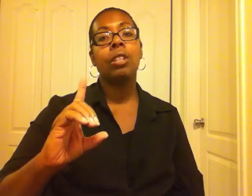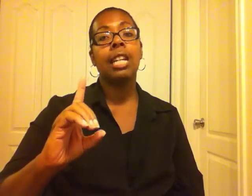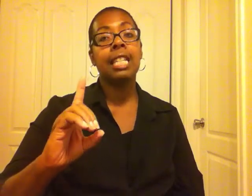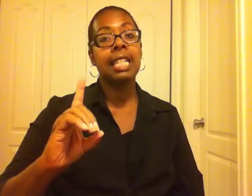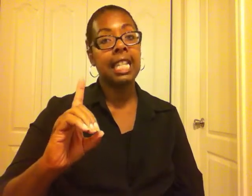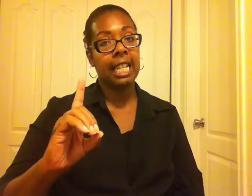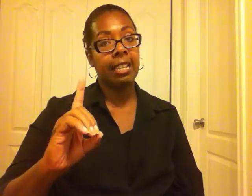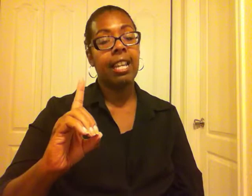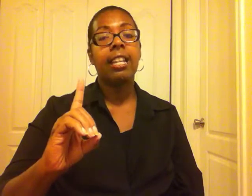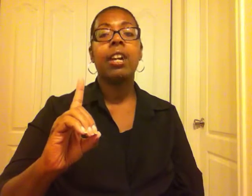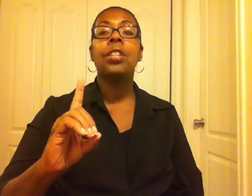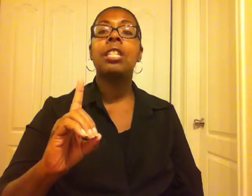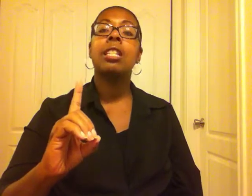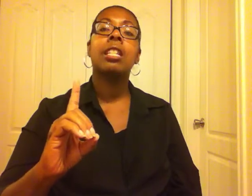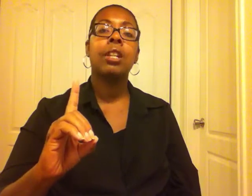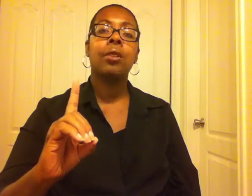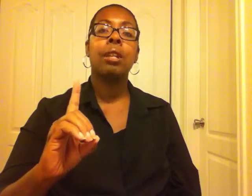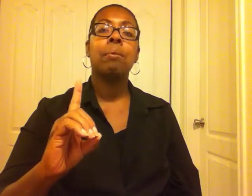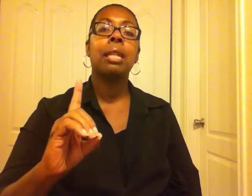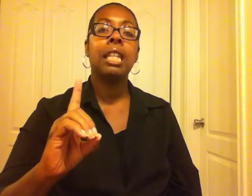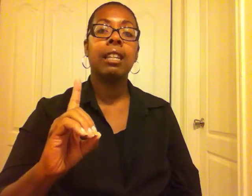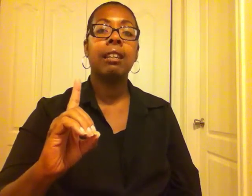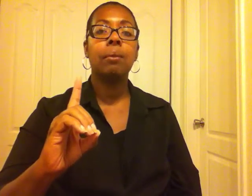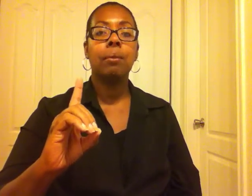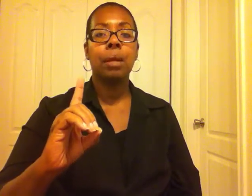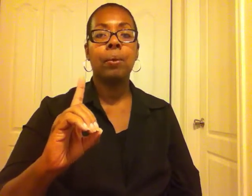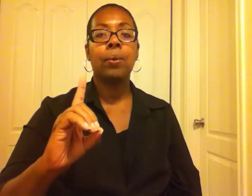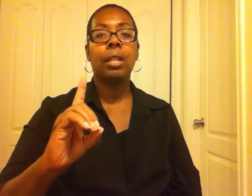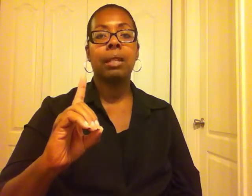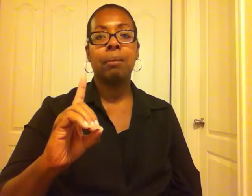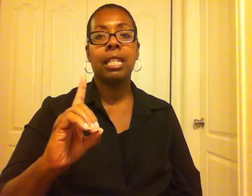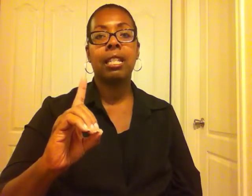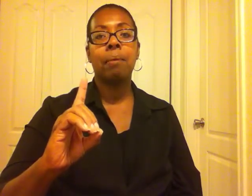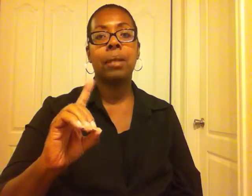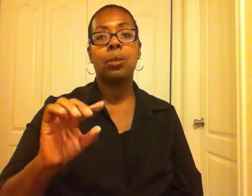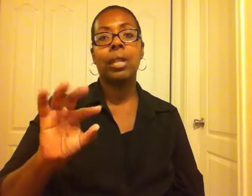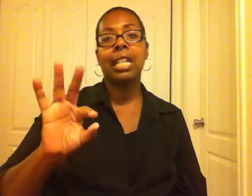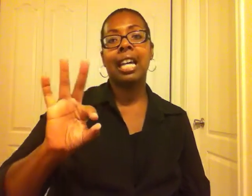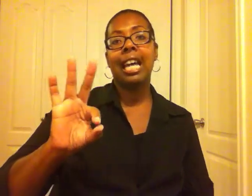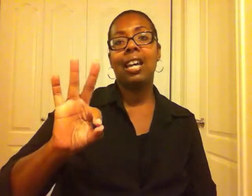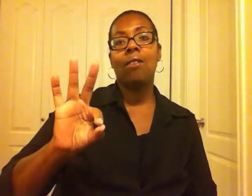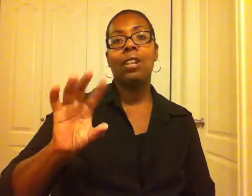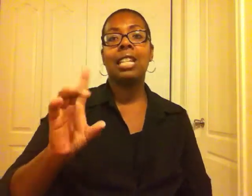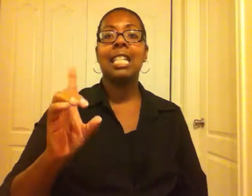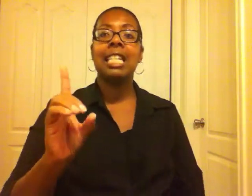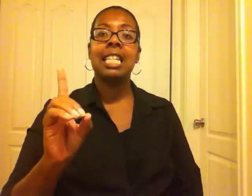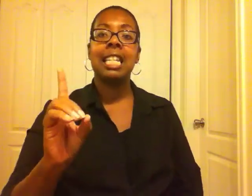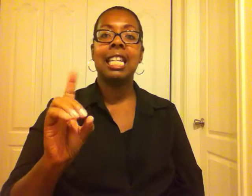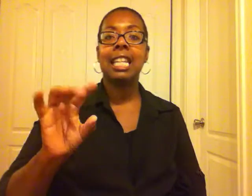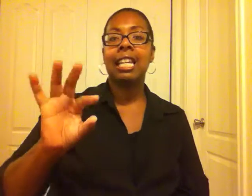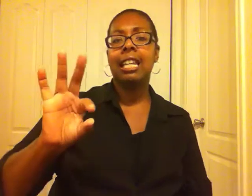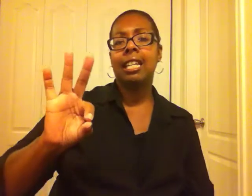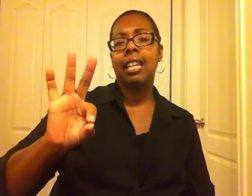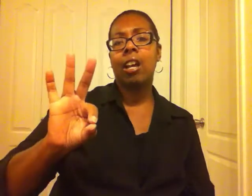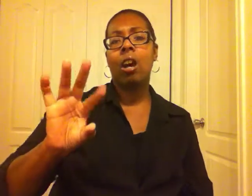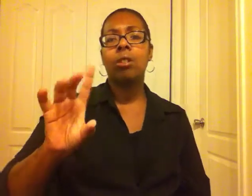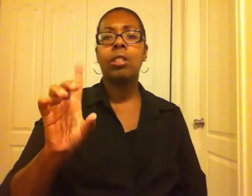a D. Now this is a letter that many people get mixed up between a F and a D. They